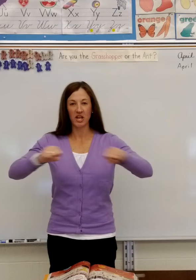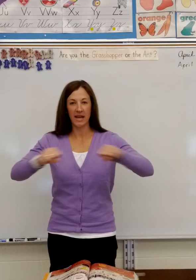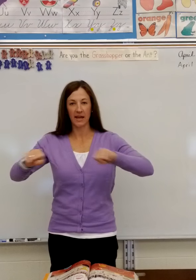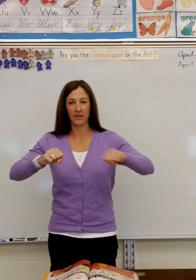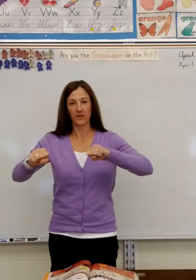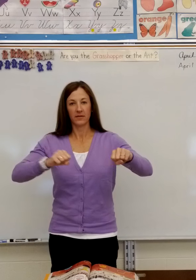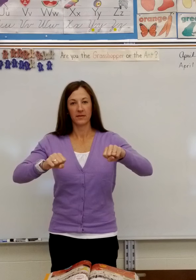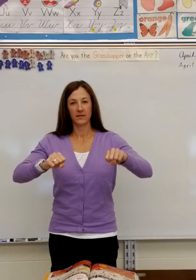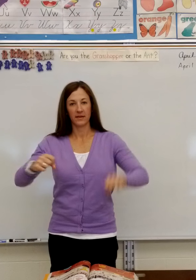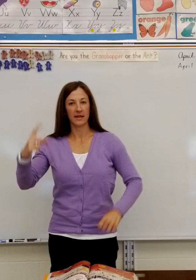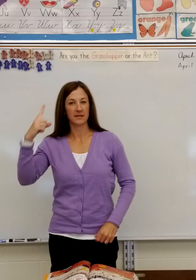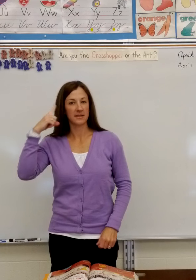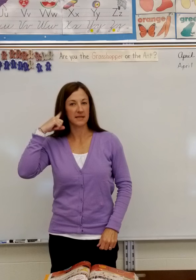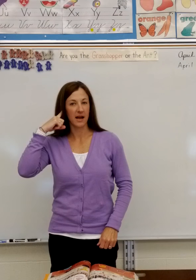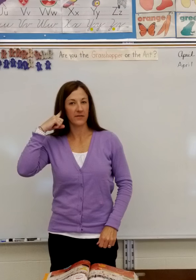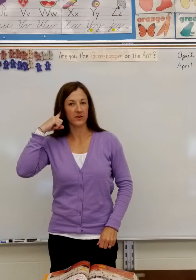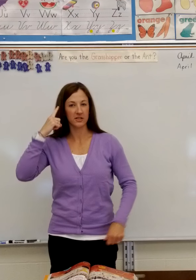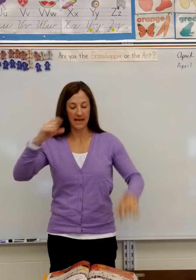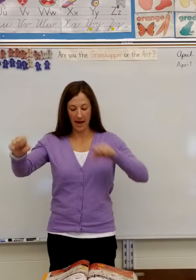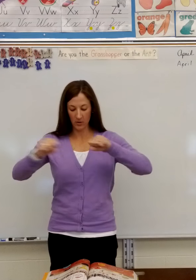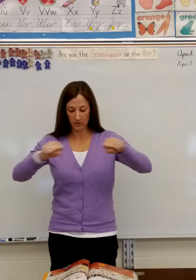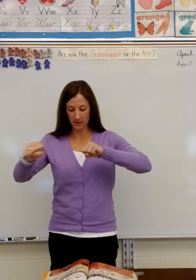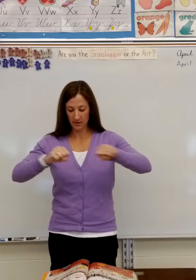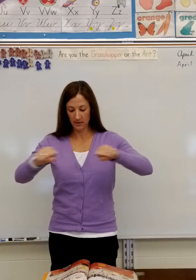it. That's the sign for sound.